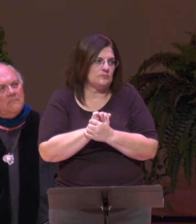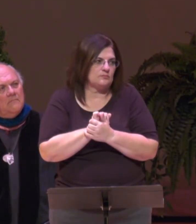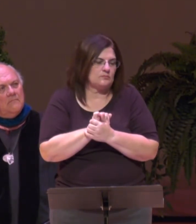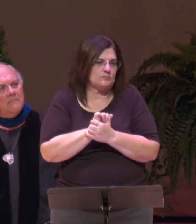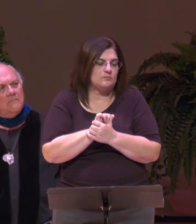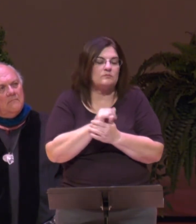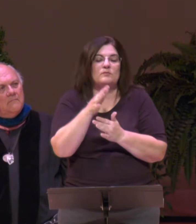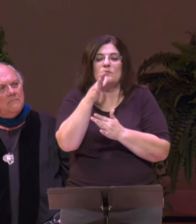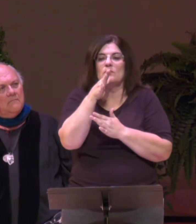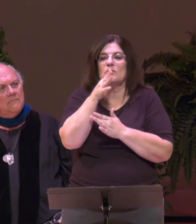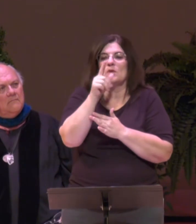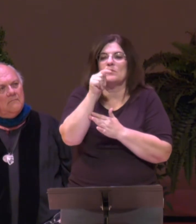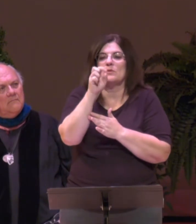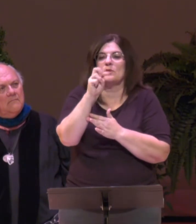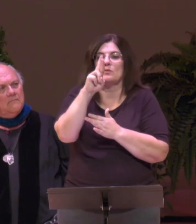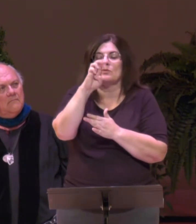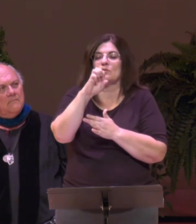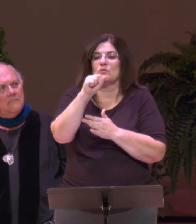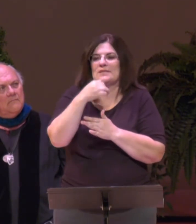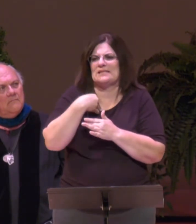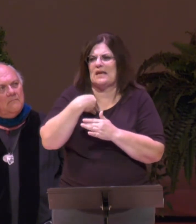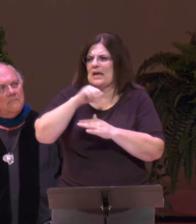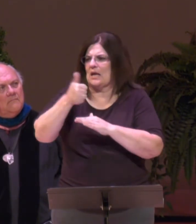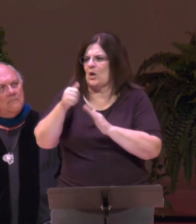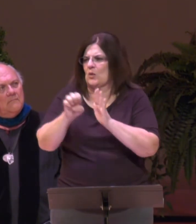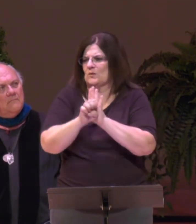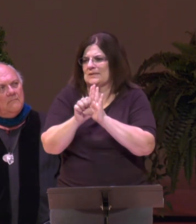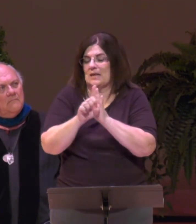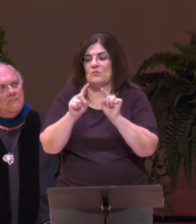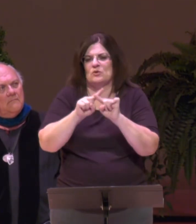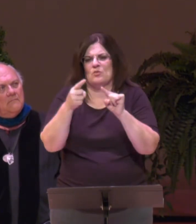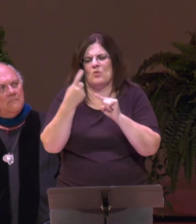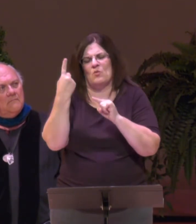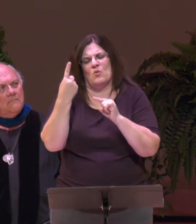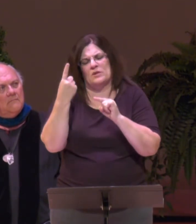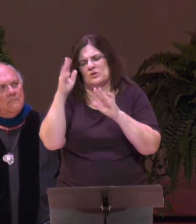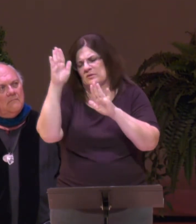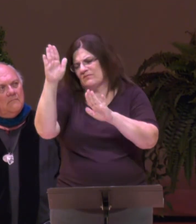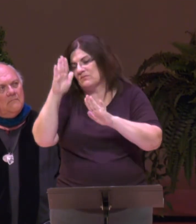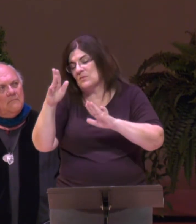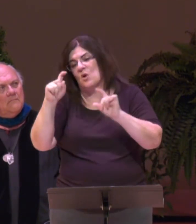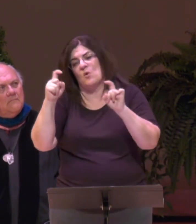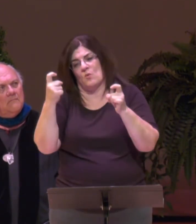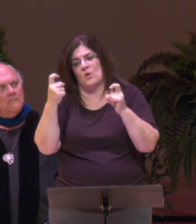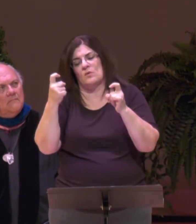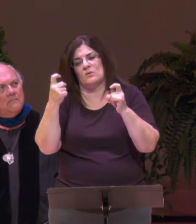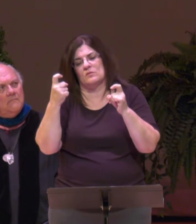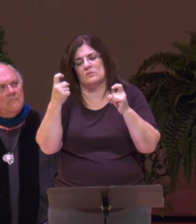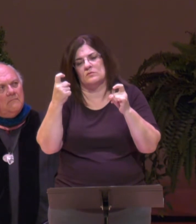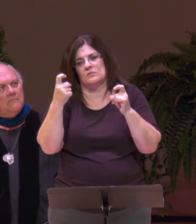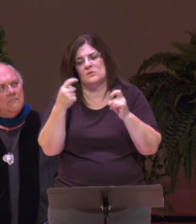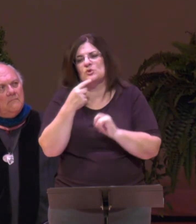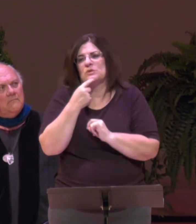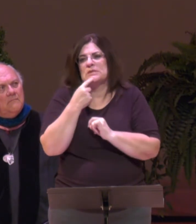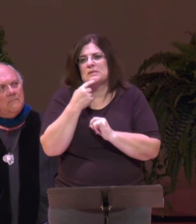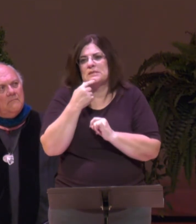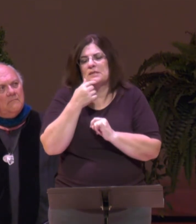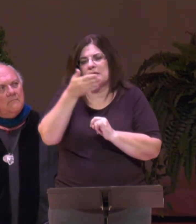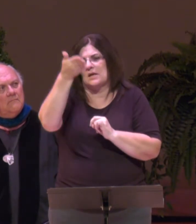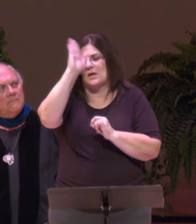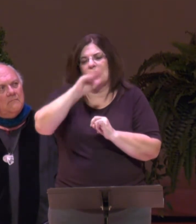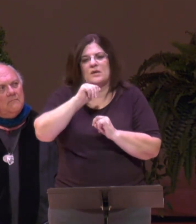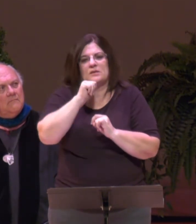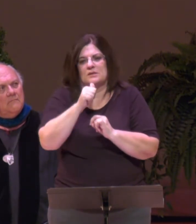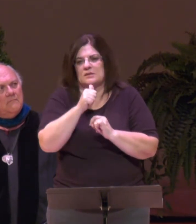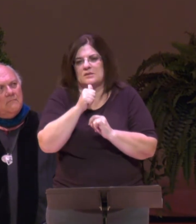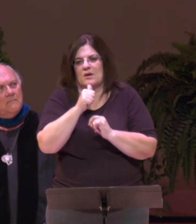Mother Teresa had other examples, but one great quote that I'd like to share with you was, she said that God does not call us